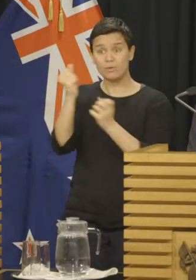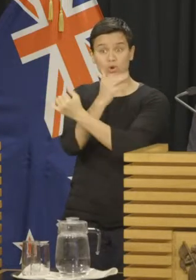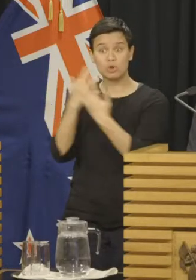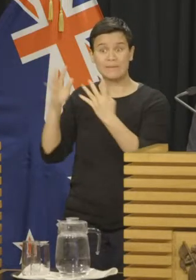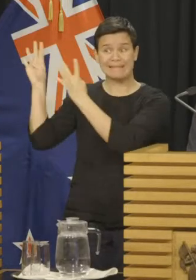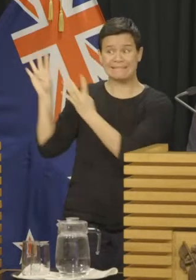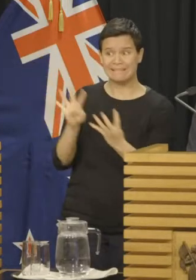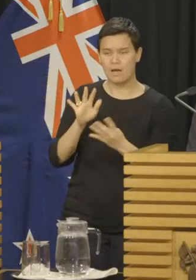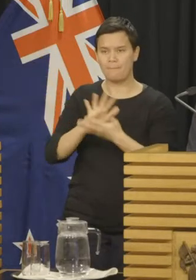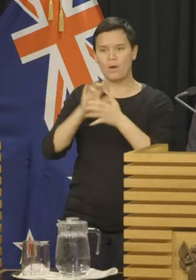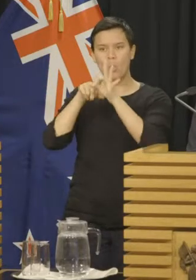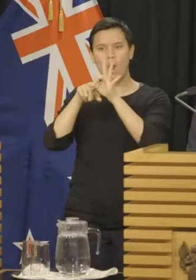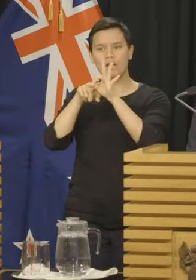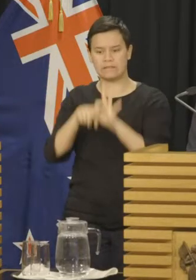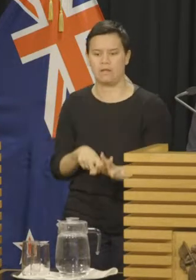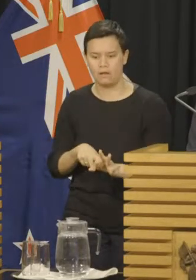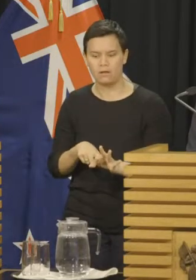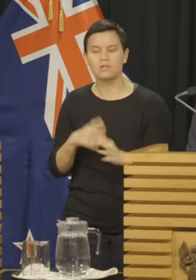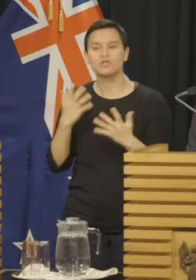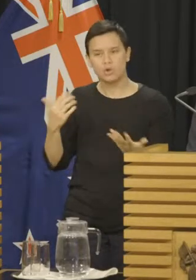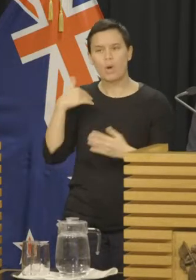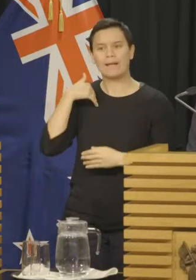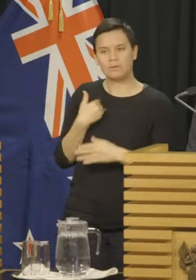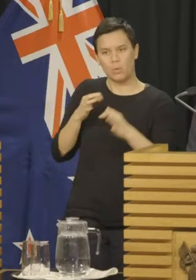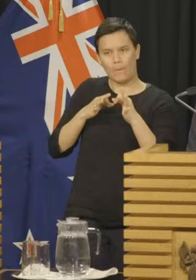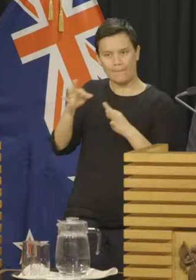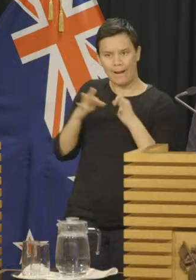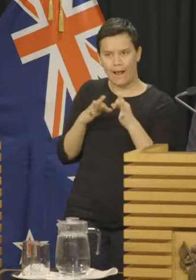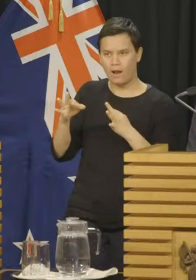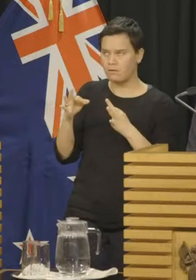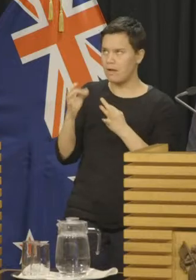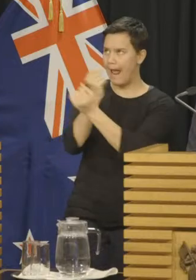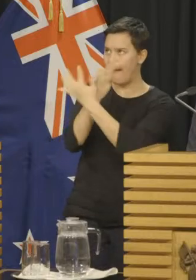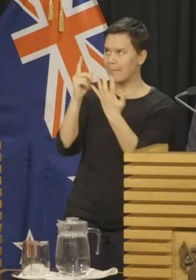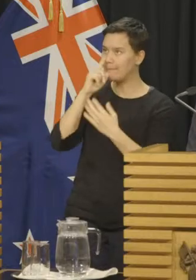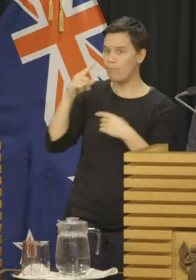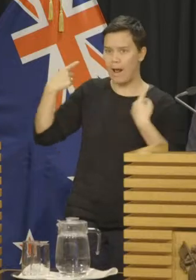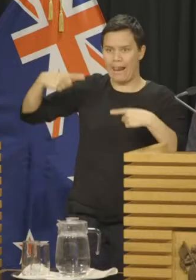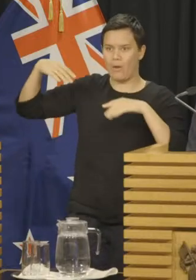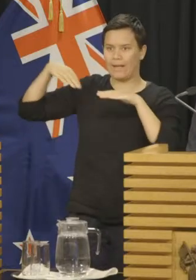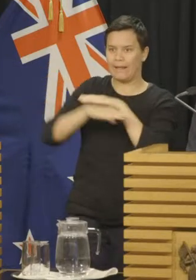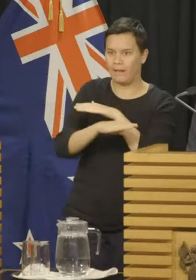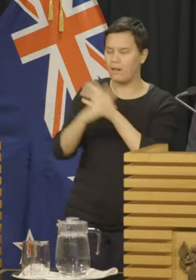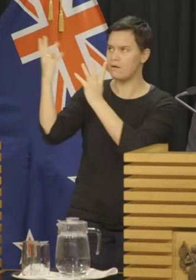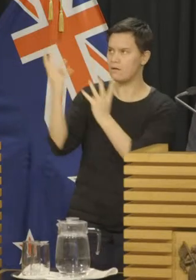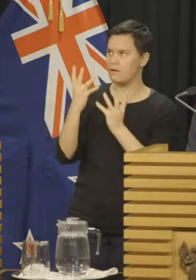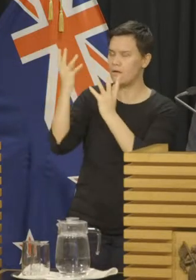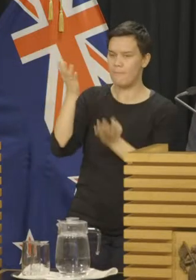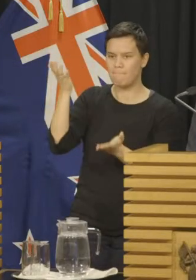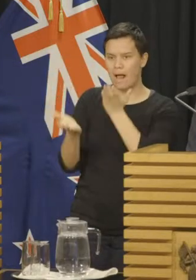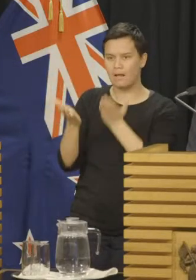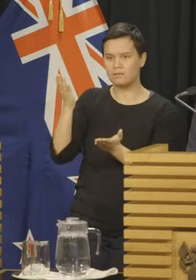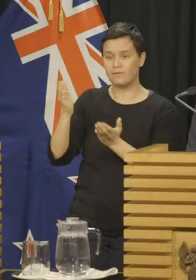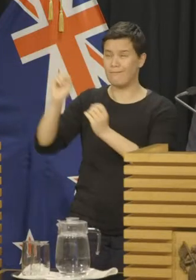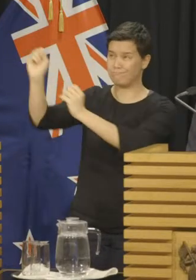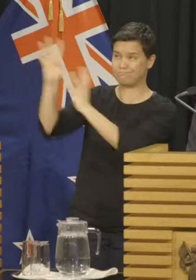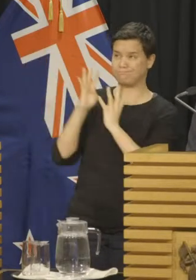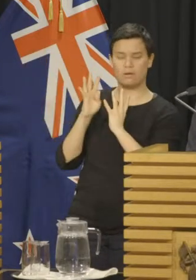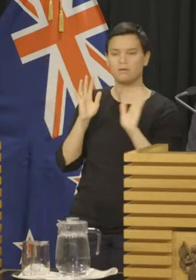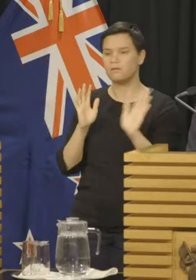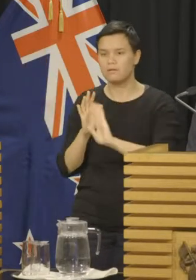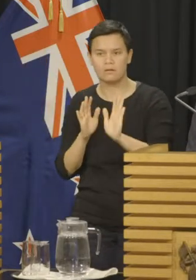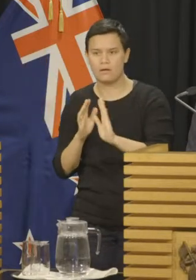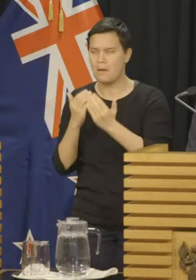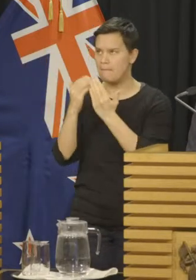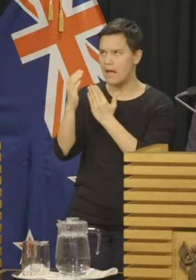means making sure you have a manageable and planned number of people coming at any time. That's something we've already had to address, so we've worked directly with the airlines on